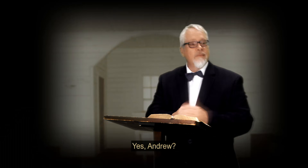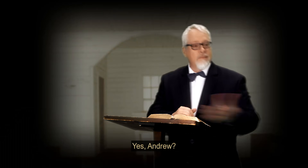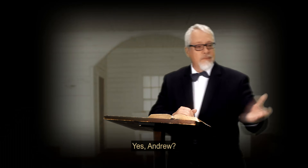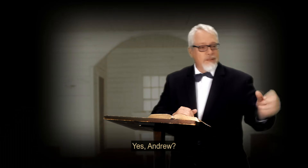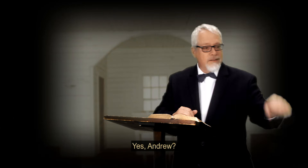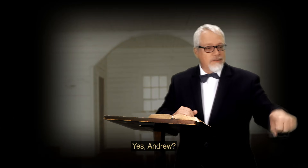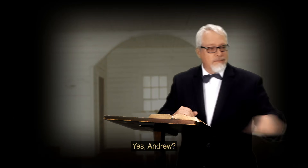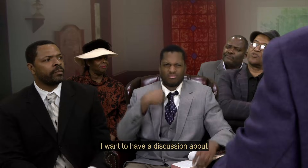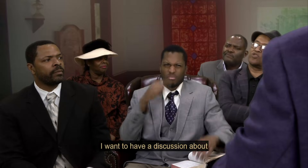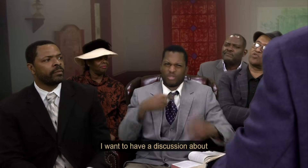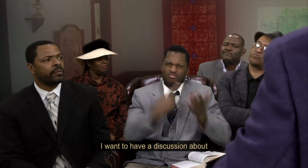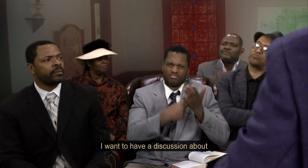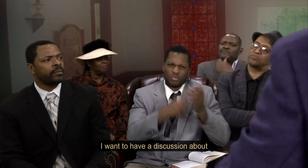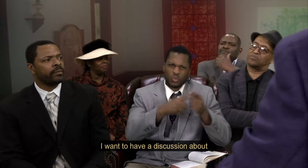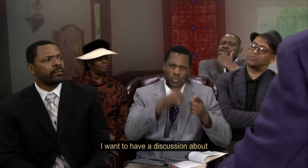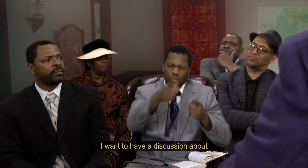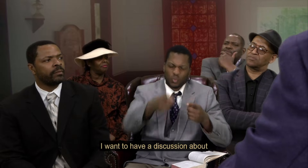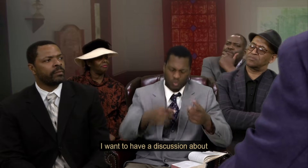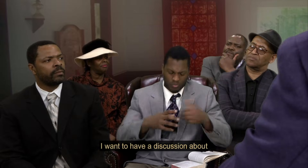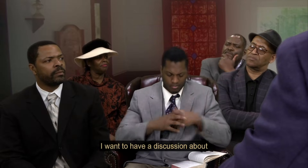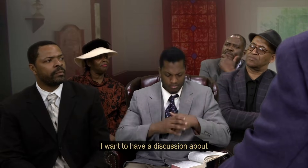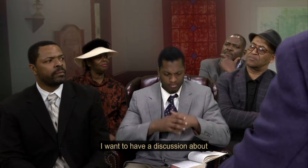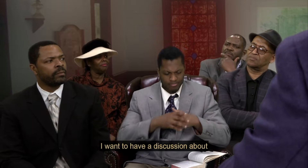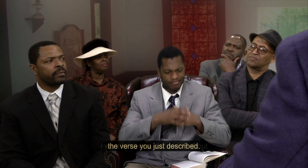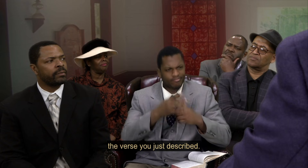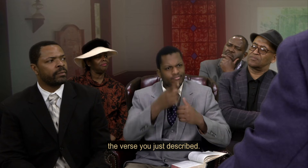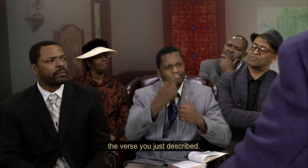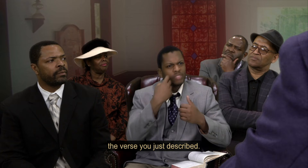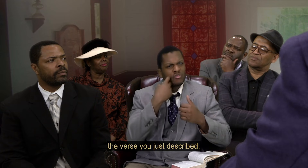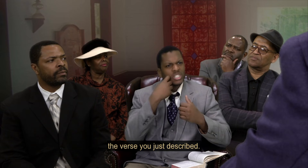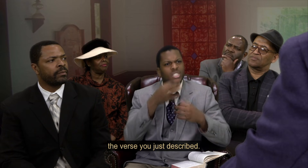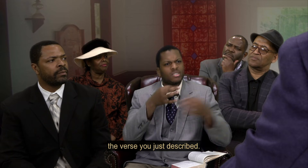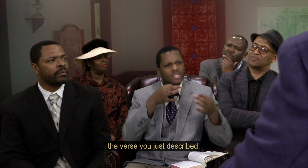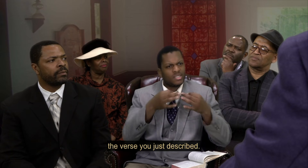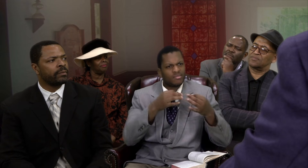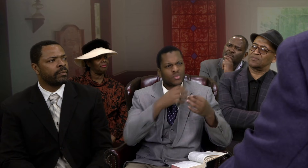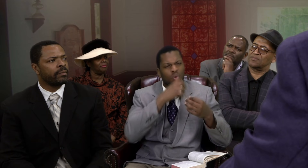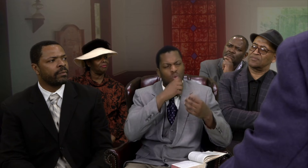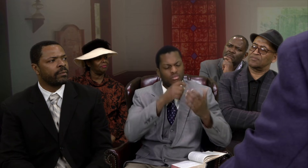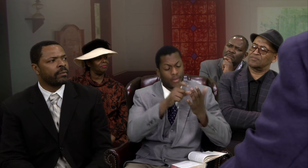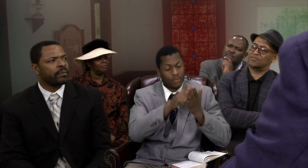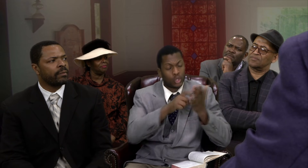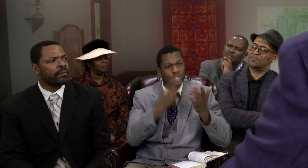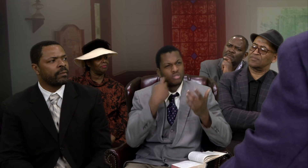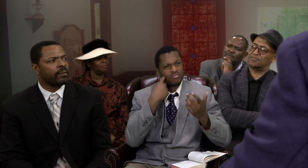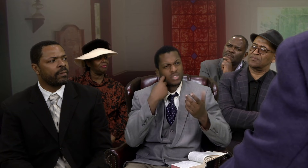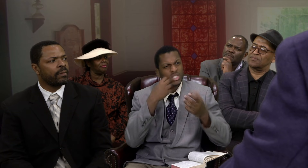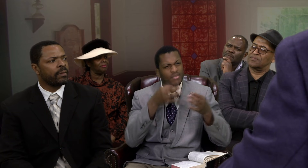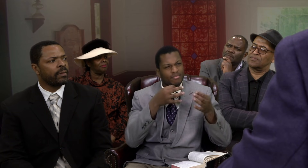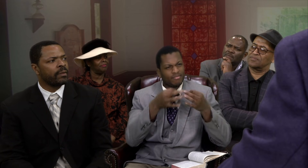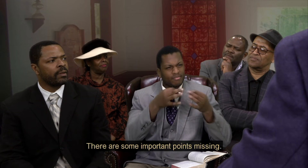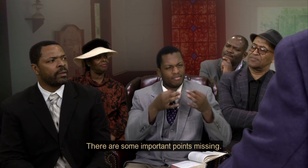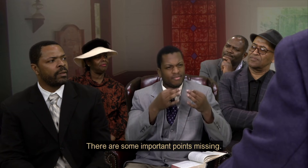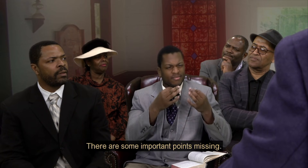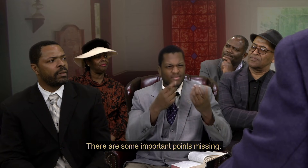Yes, Andrew. I need to have a discussion about the verse you just described. There's